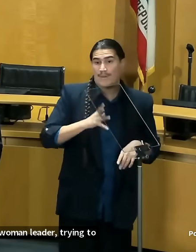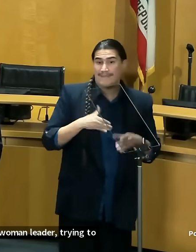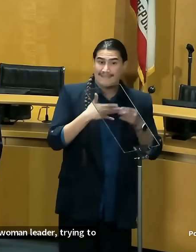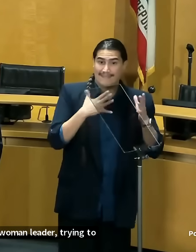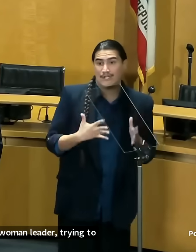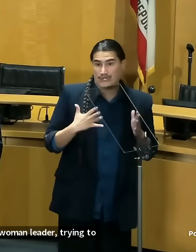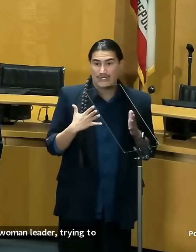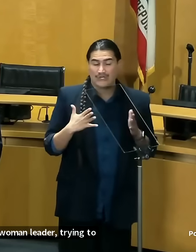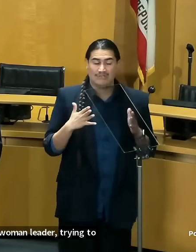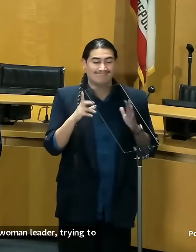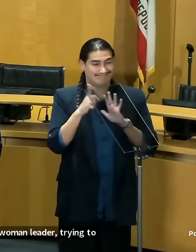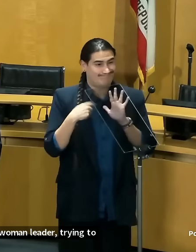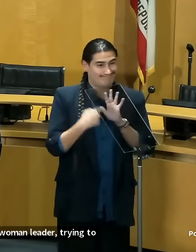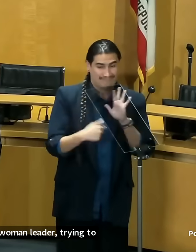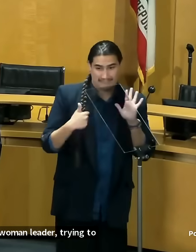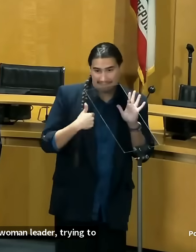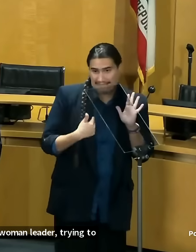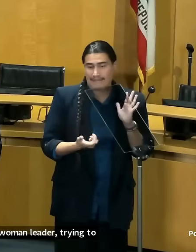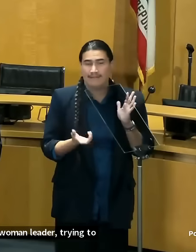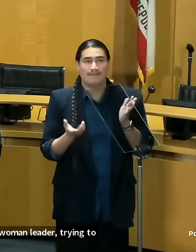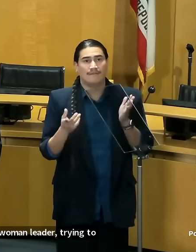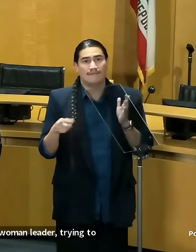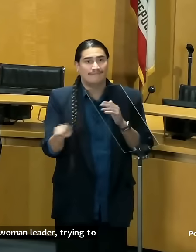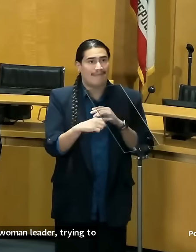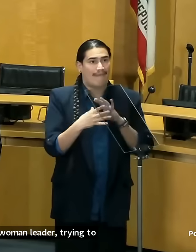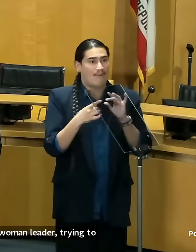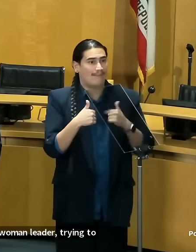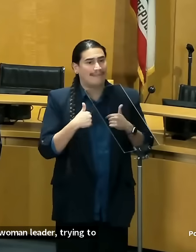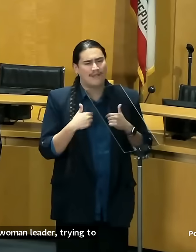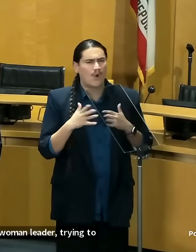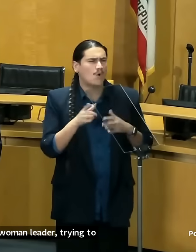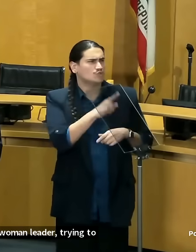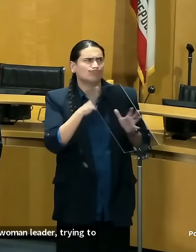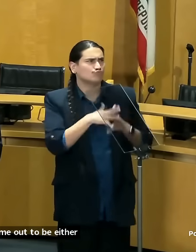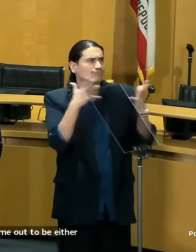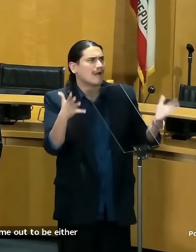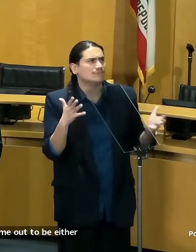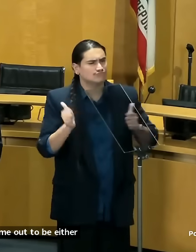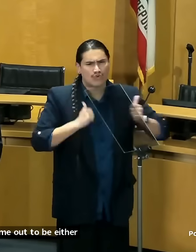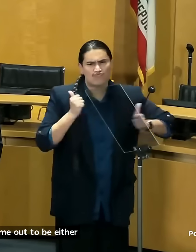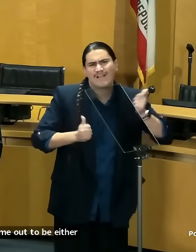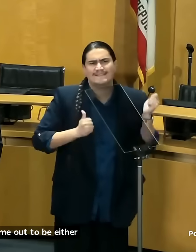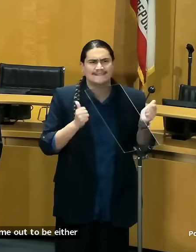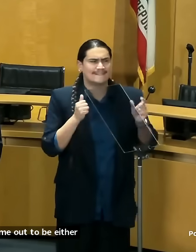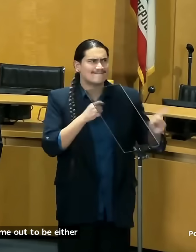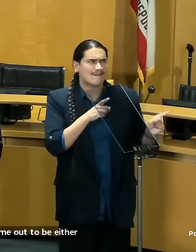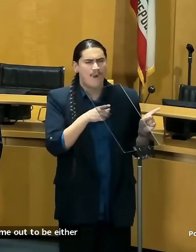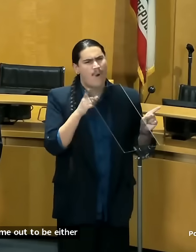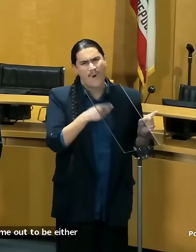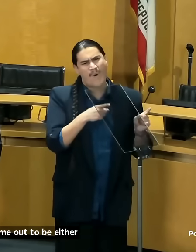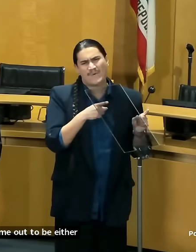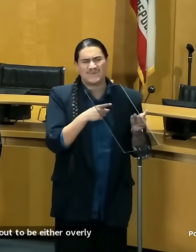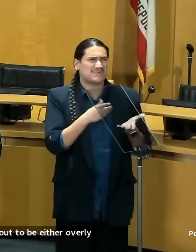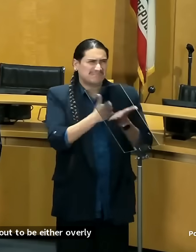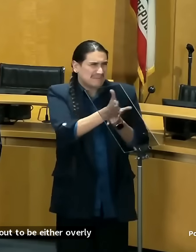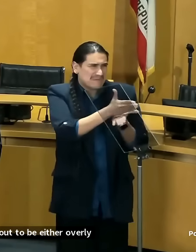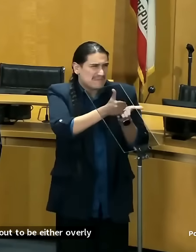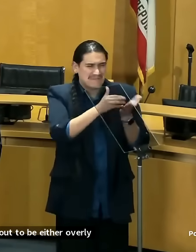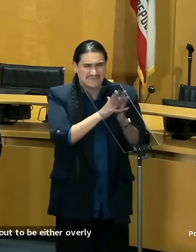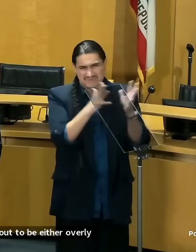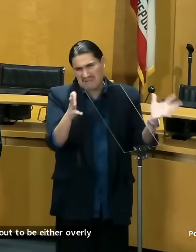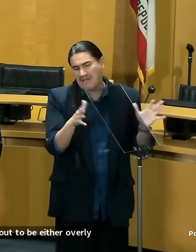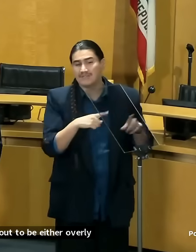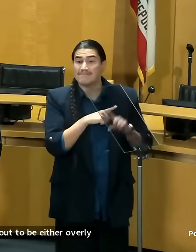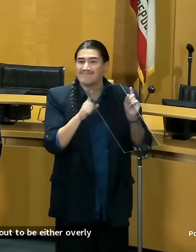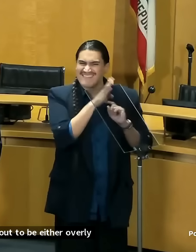her, making me out to be either overly aggressive or overly frivolous when they never ever talked